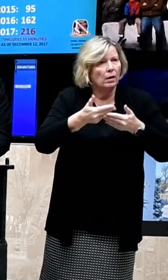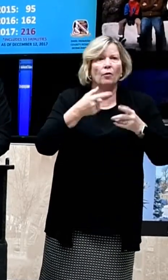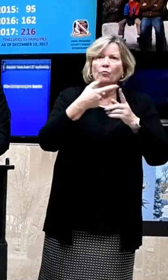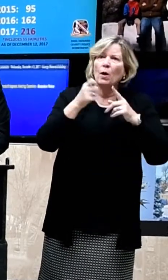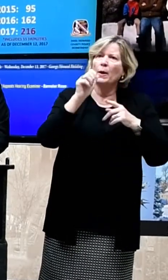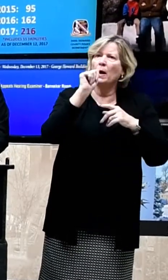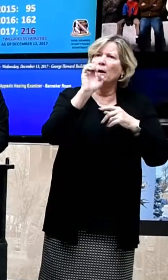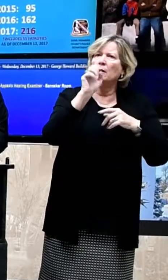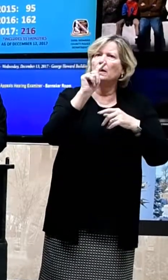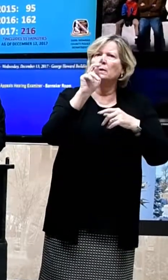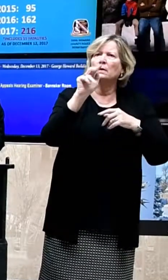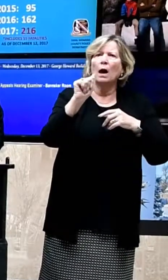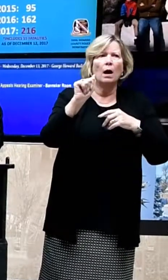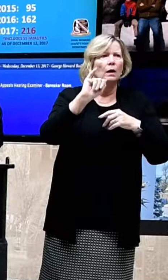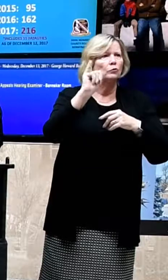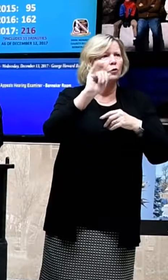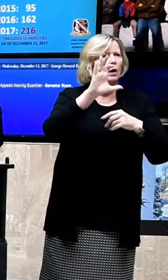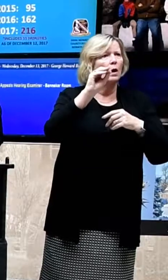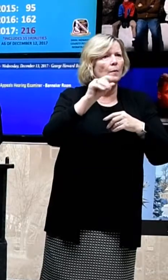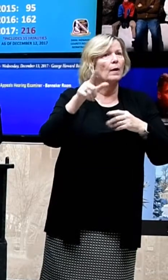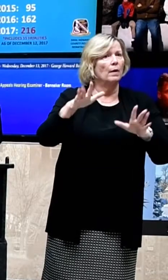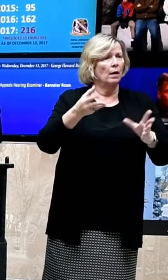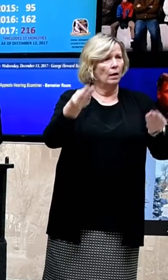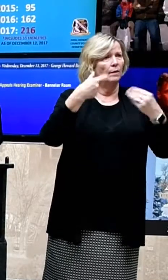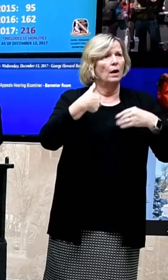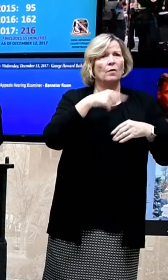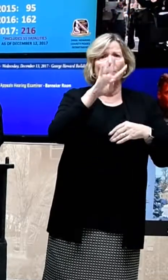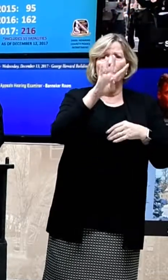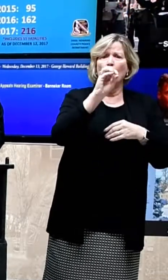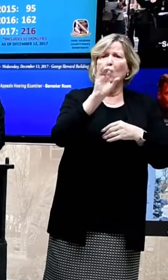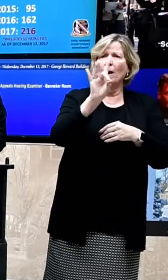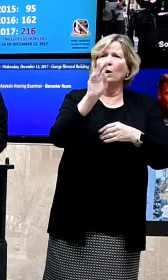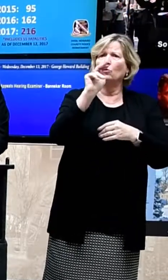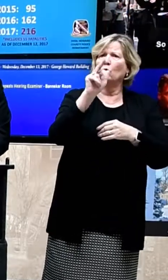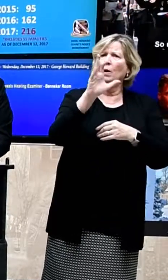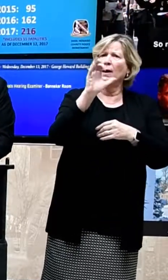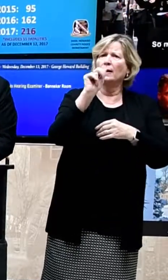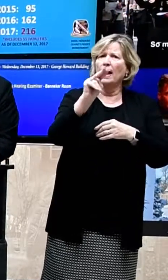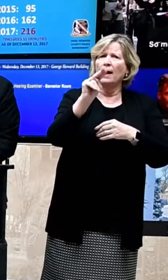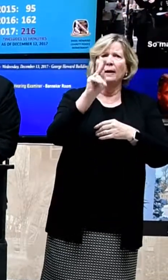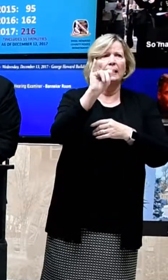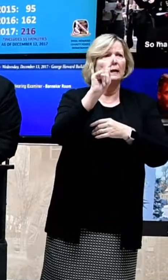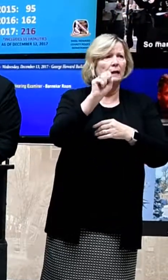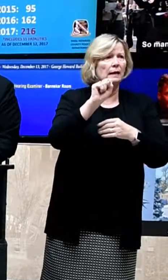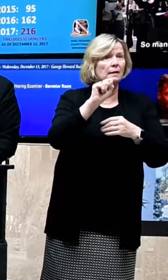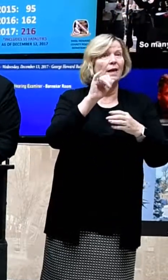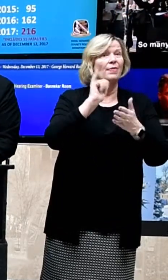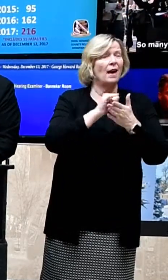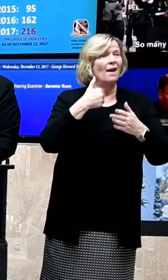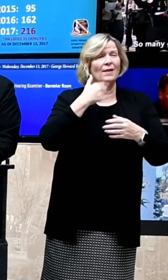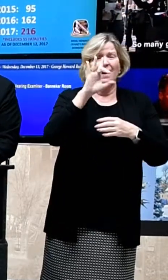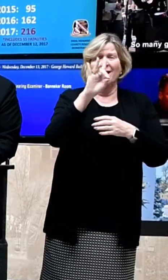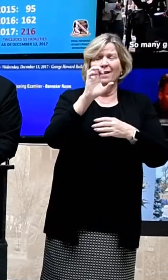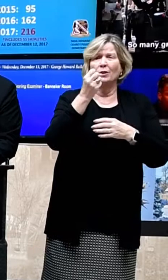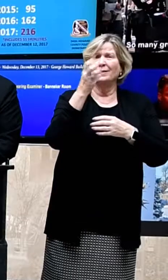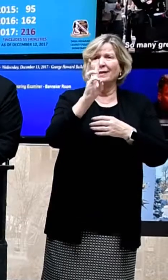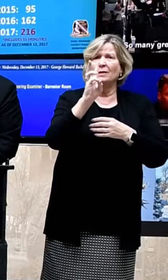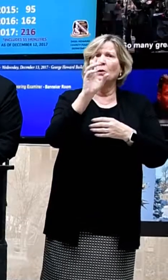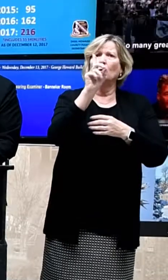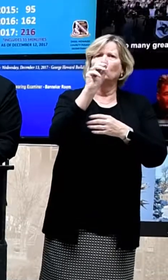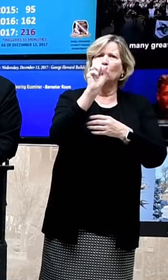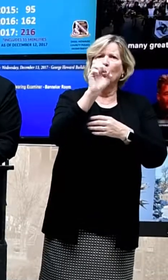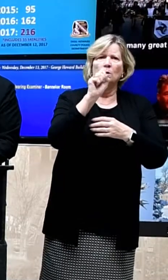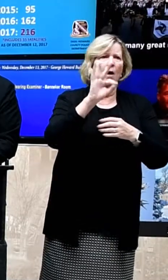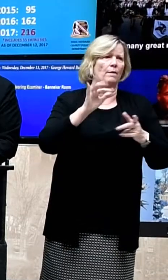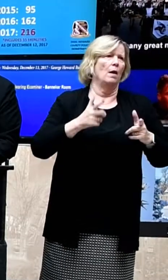the county with 408 Narcan kits containing 816 doses of this life-saving